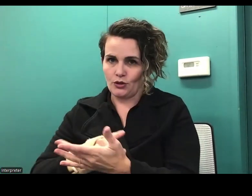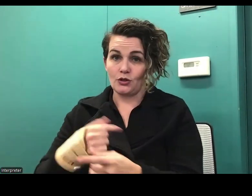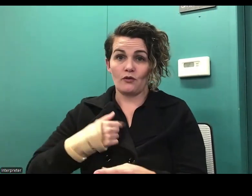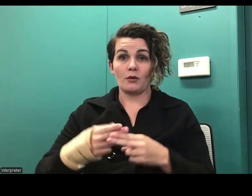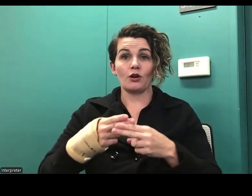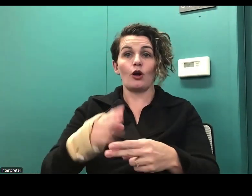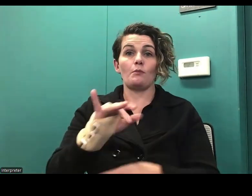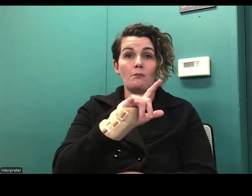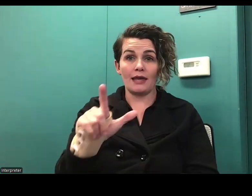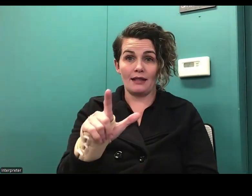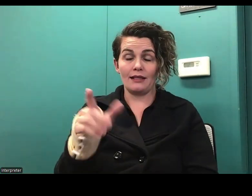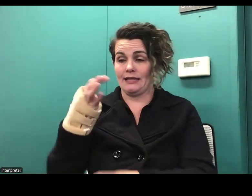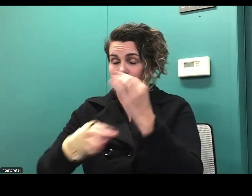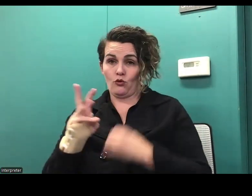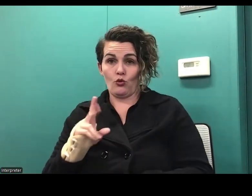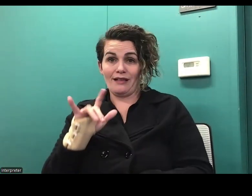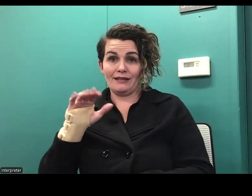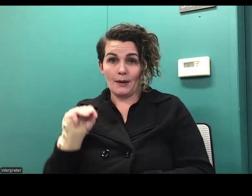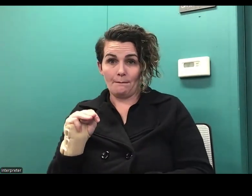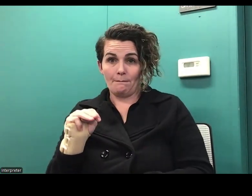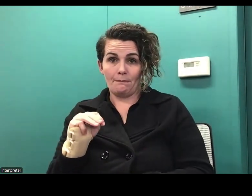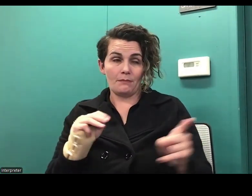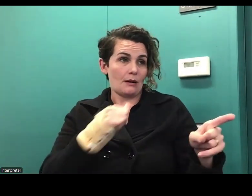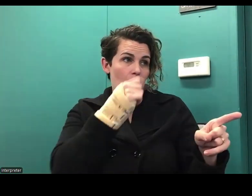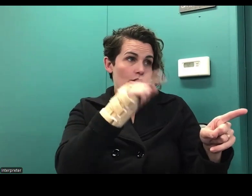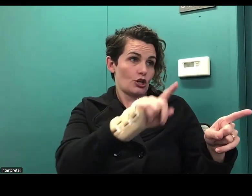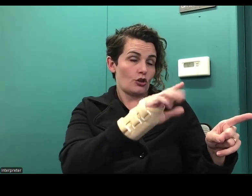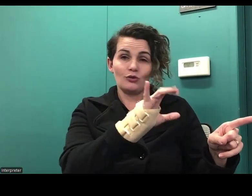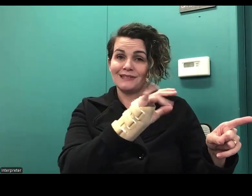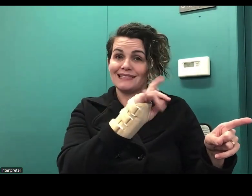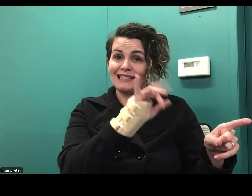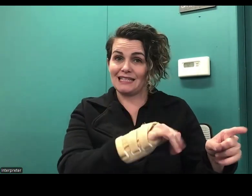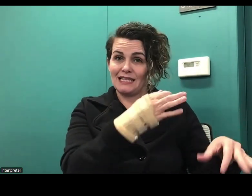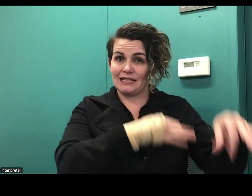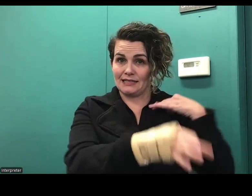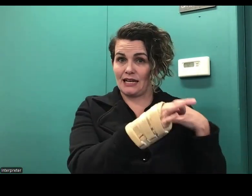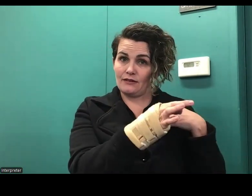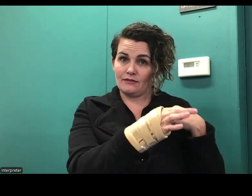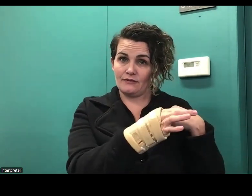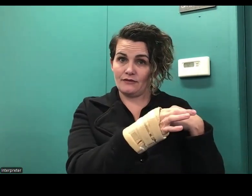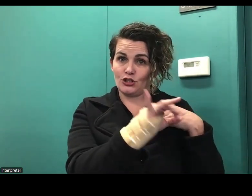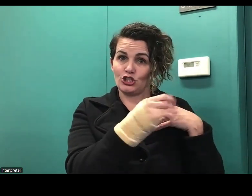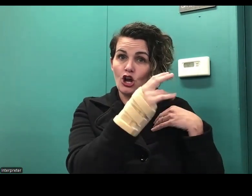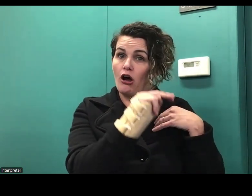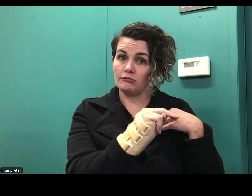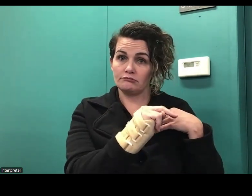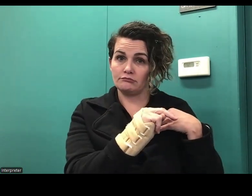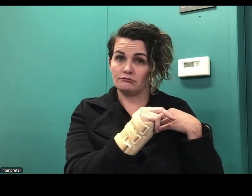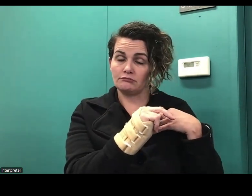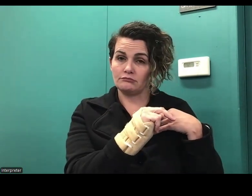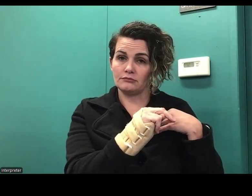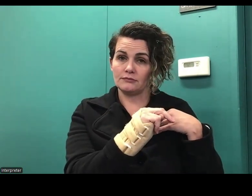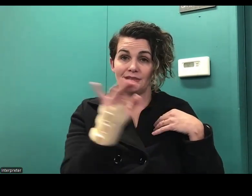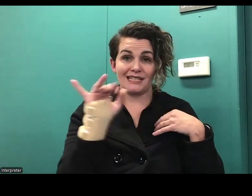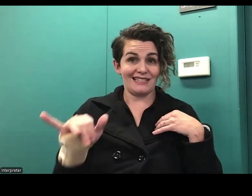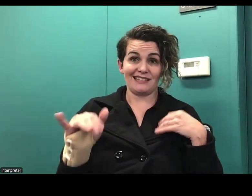Bill instead of William, and you're saying, I'm not going to call you Cindy instead of John.